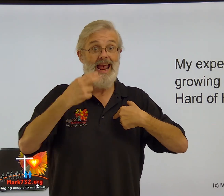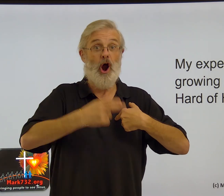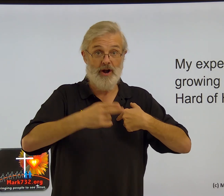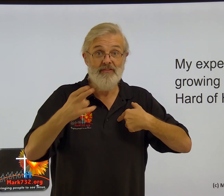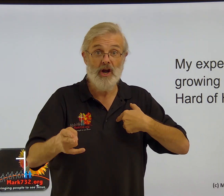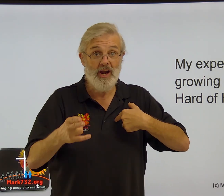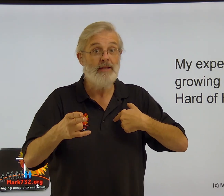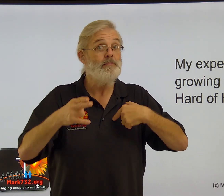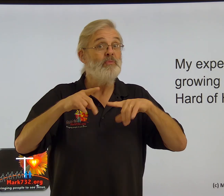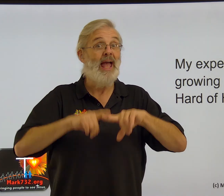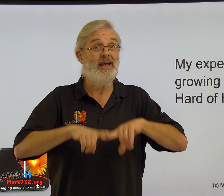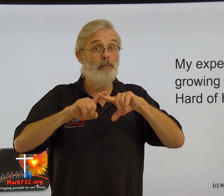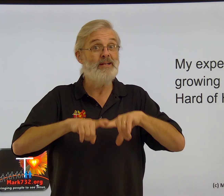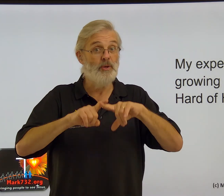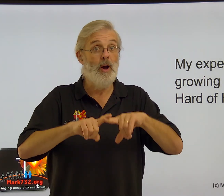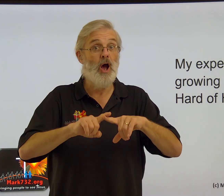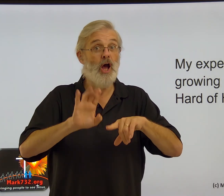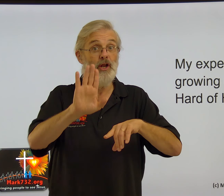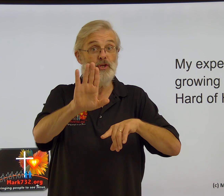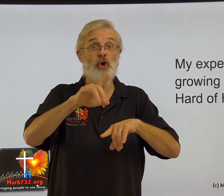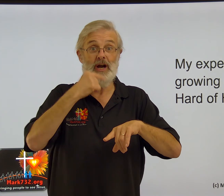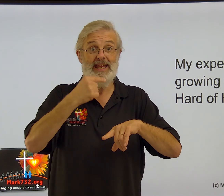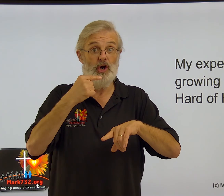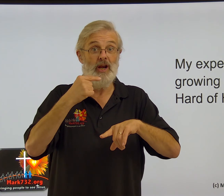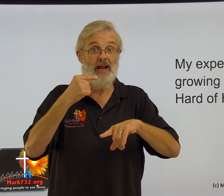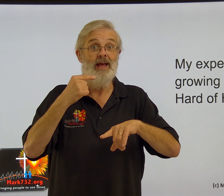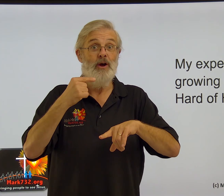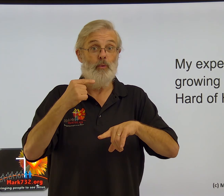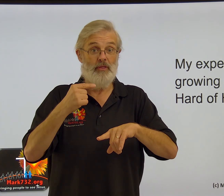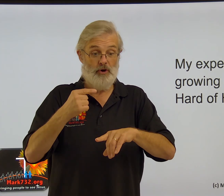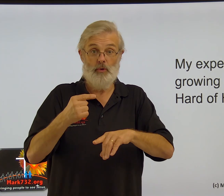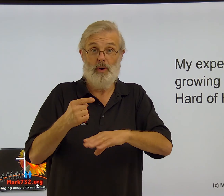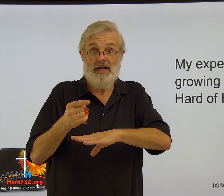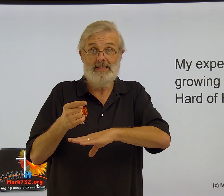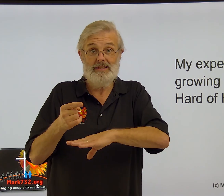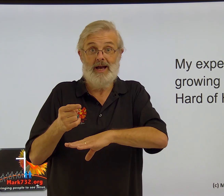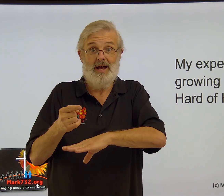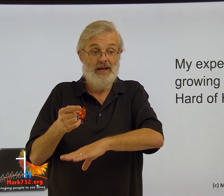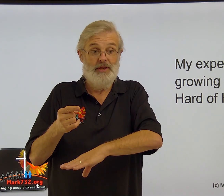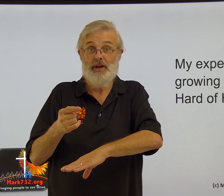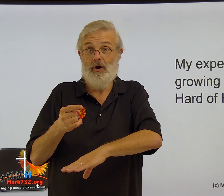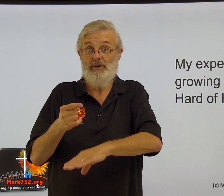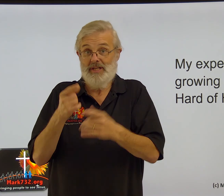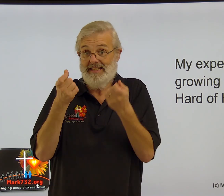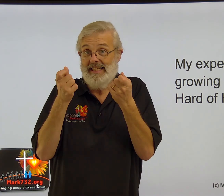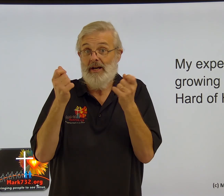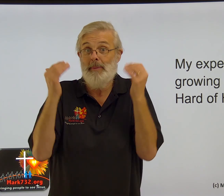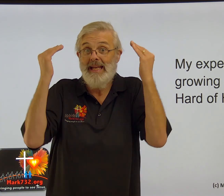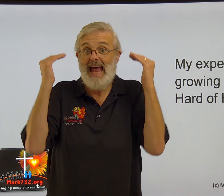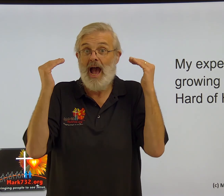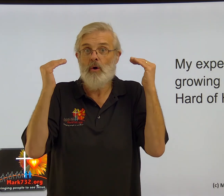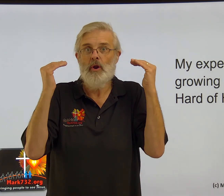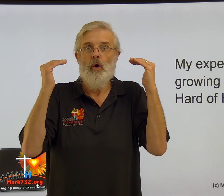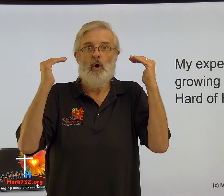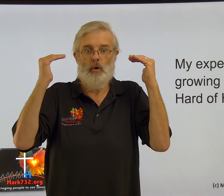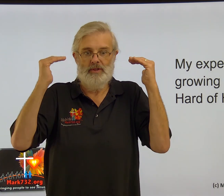of hearing, and it depends upon your hearing, whether it was, just a little bit down, or it was